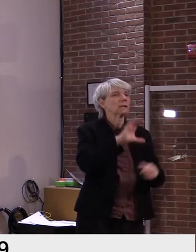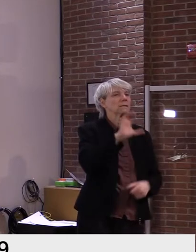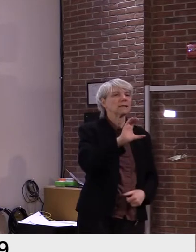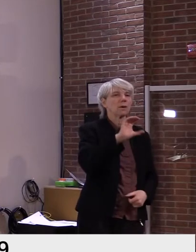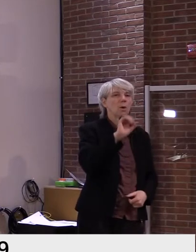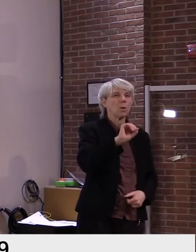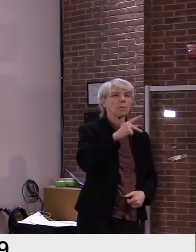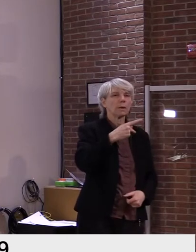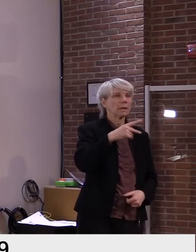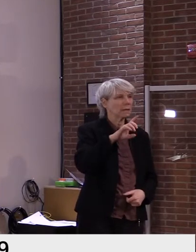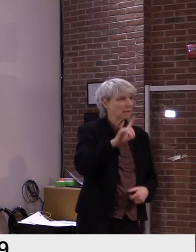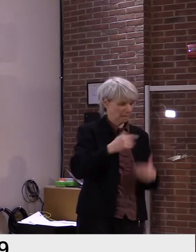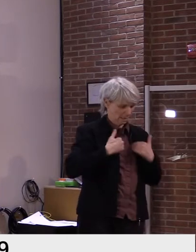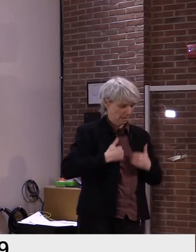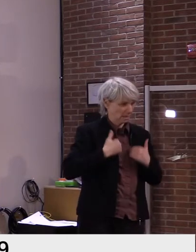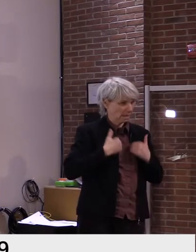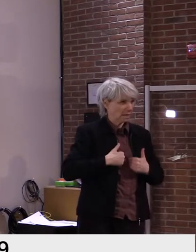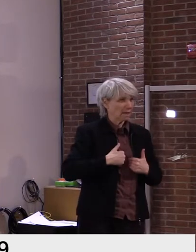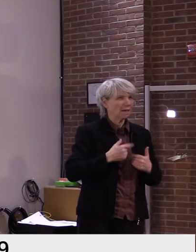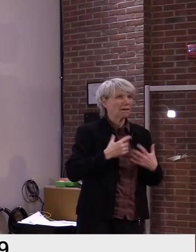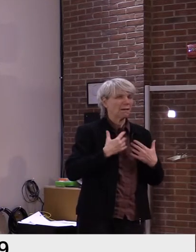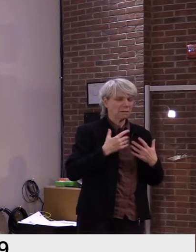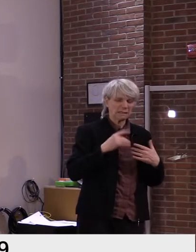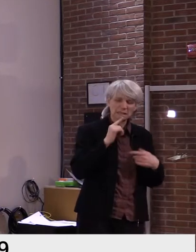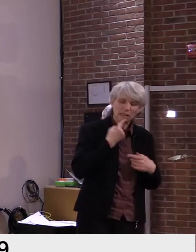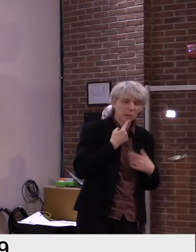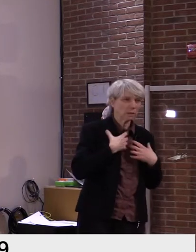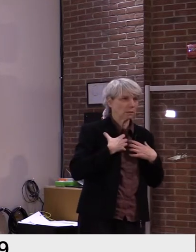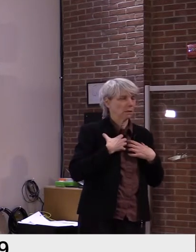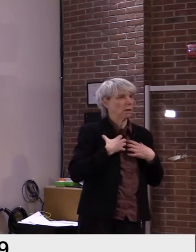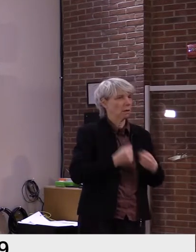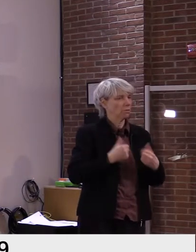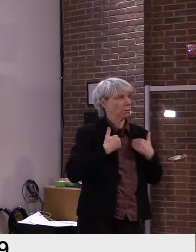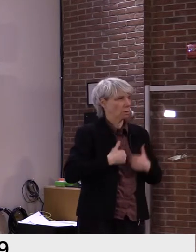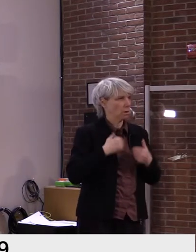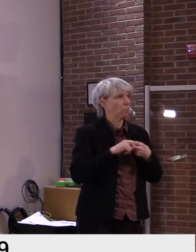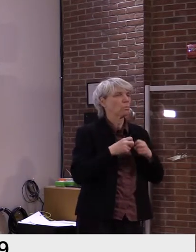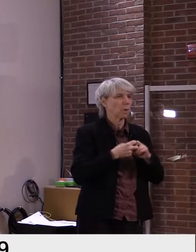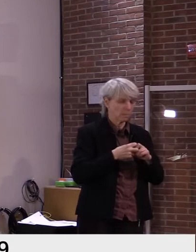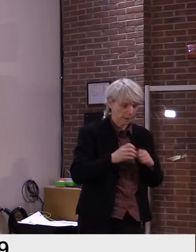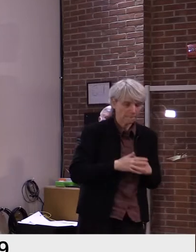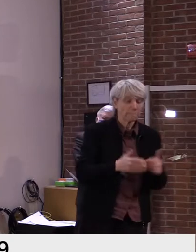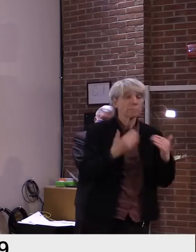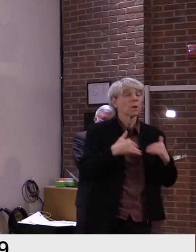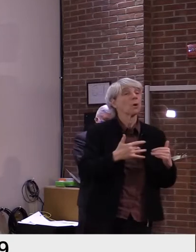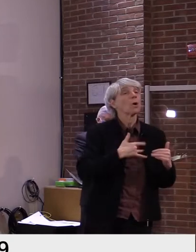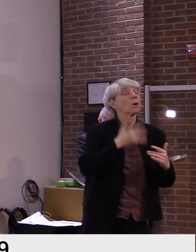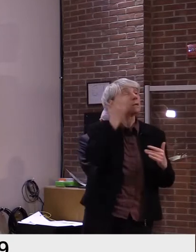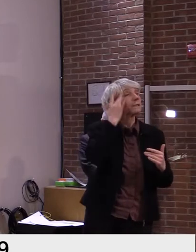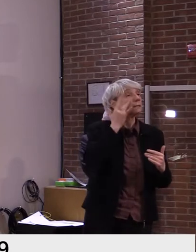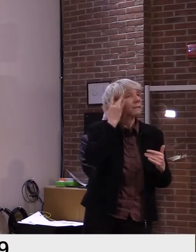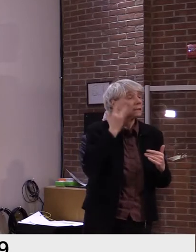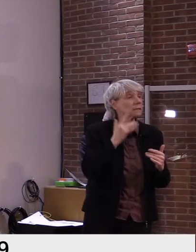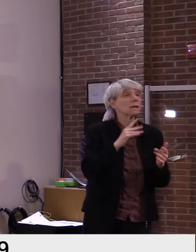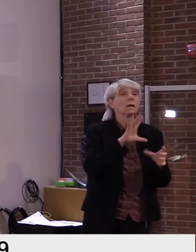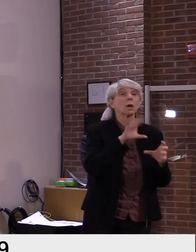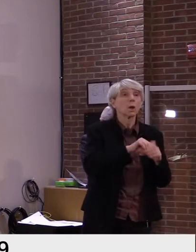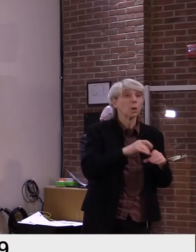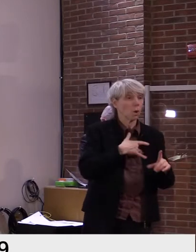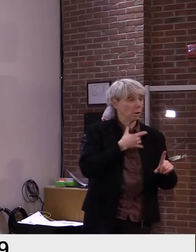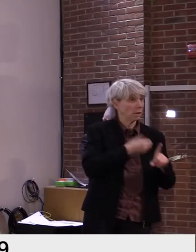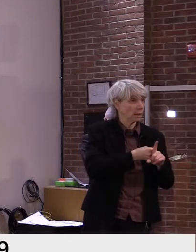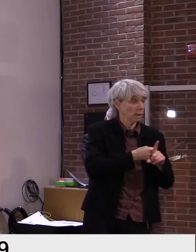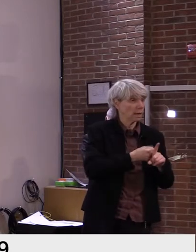COPD, which includes emphysema and chronic bronchitis, heart disease, which includes heart